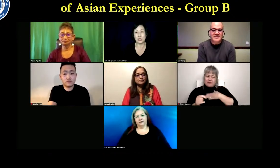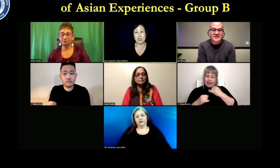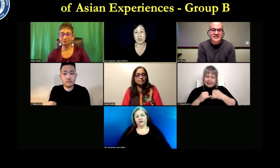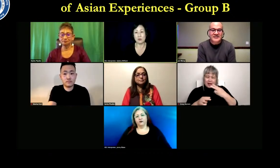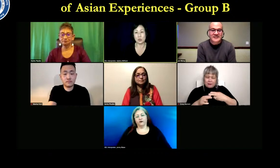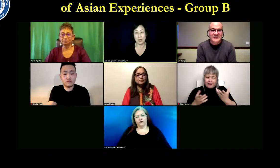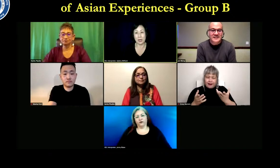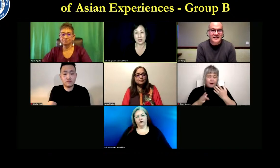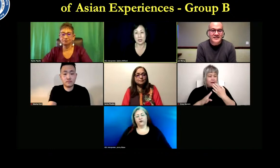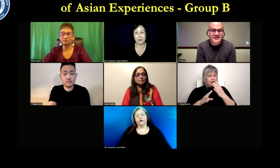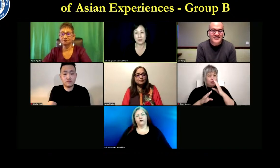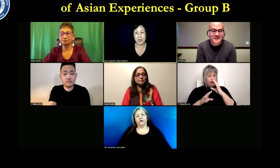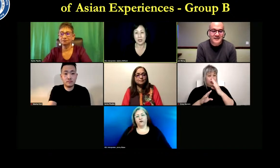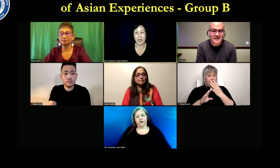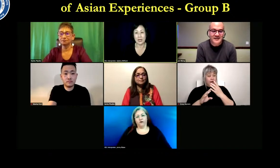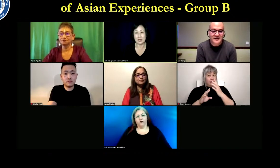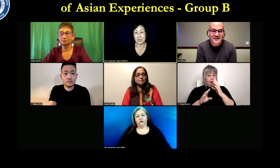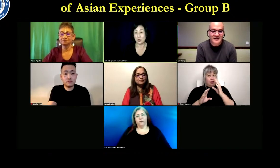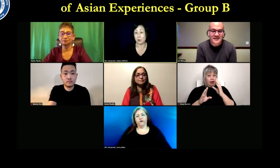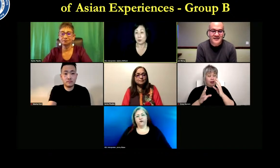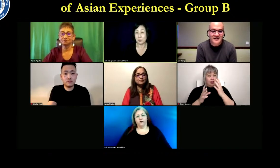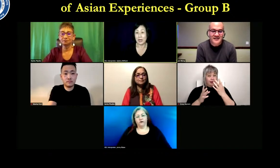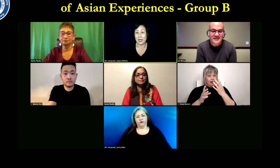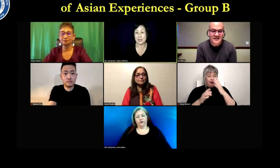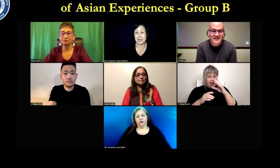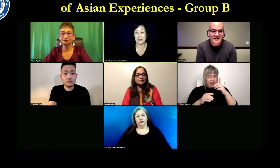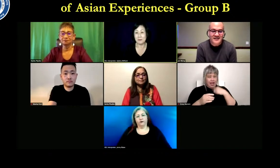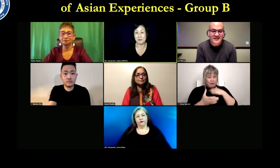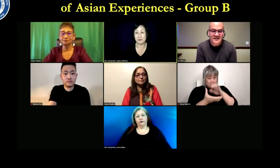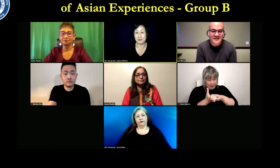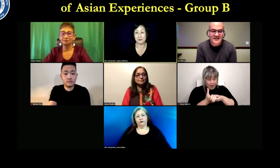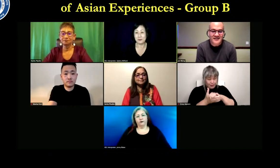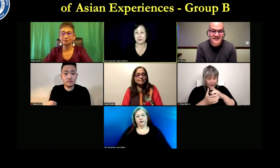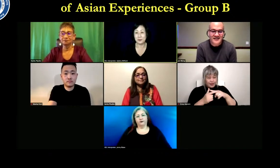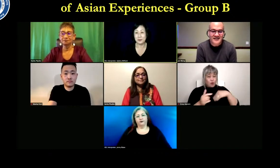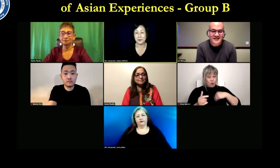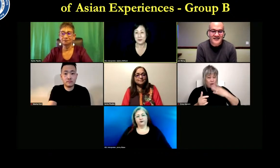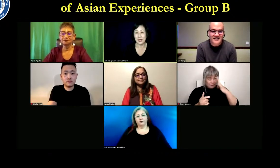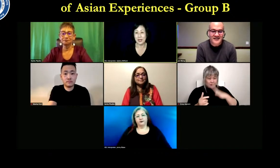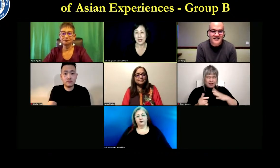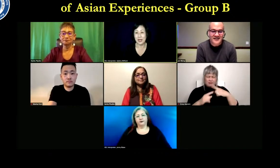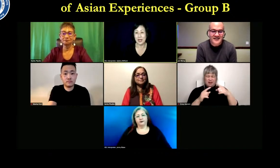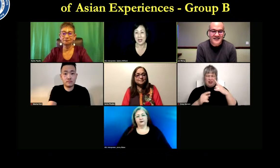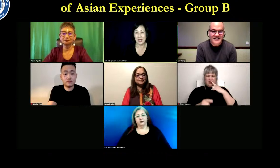because it shows it's a sign of respect. And I'd say, do you remember my last name?